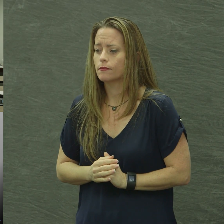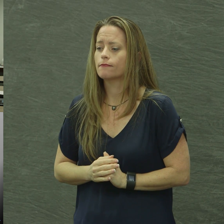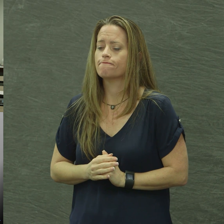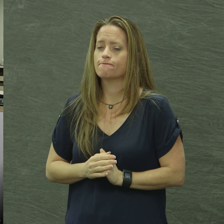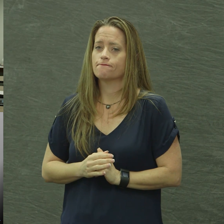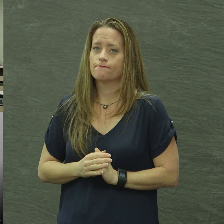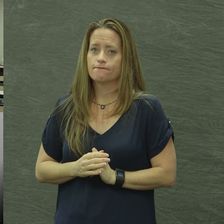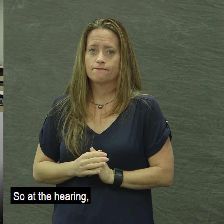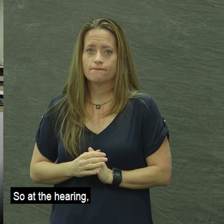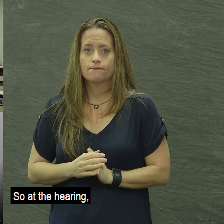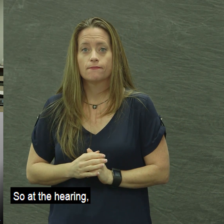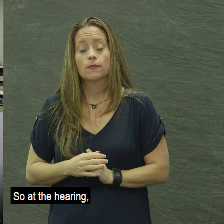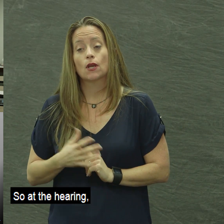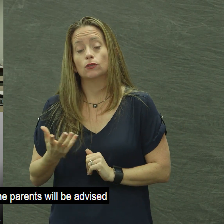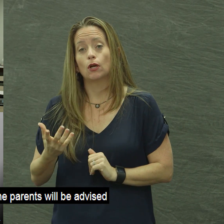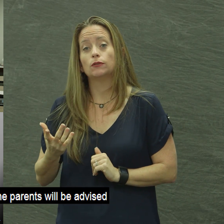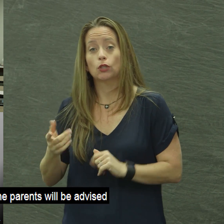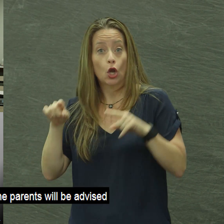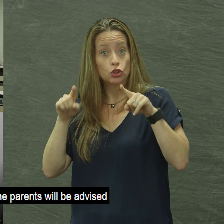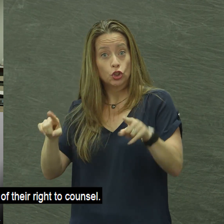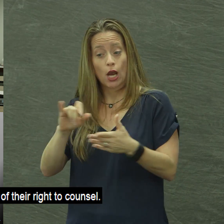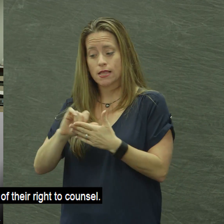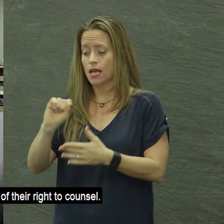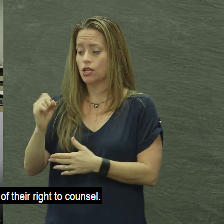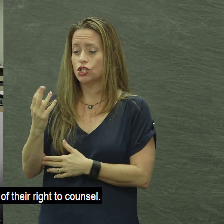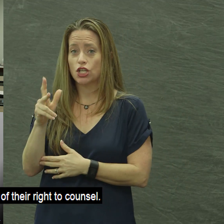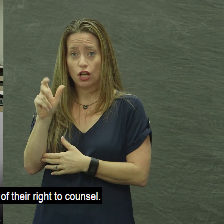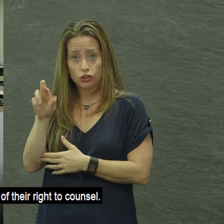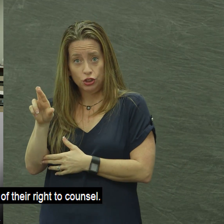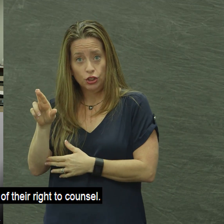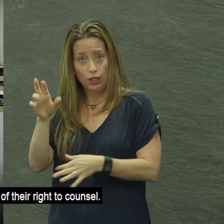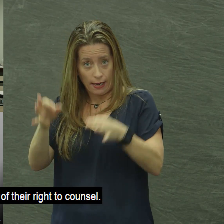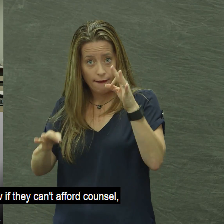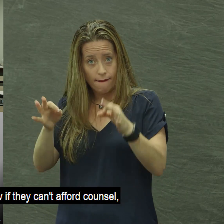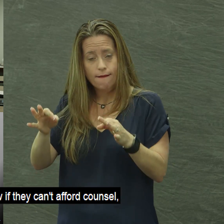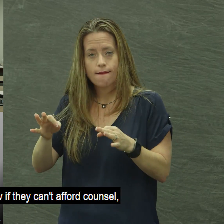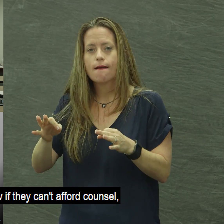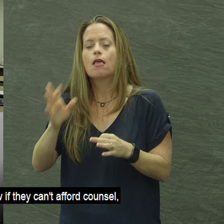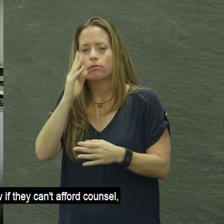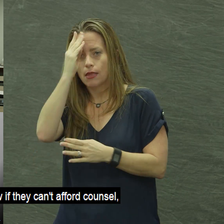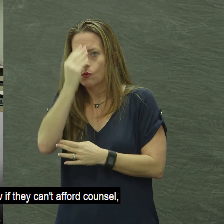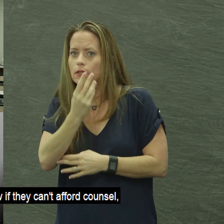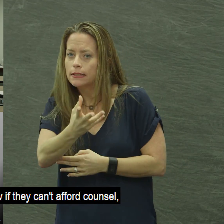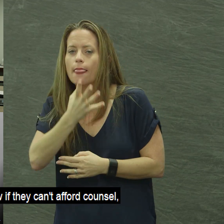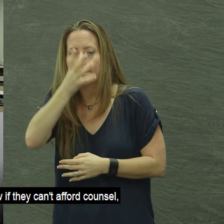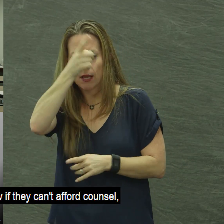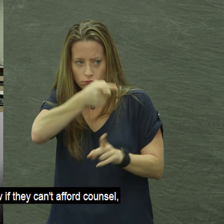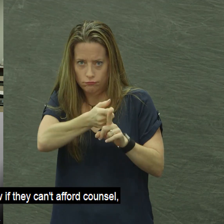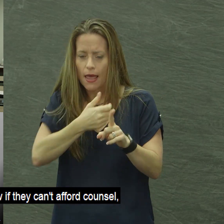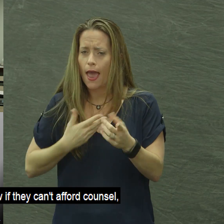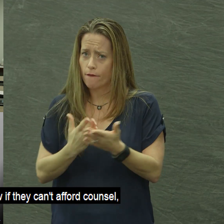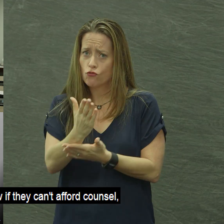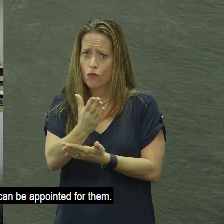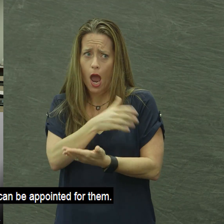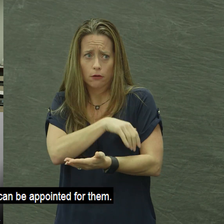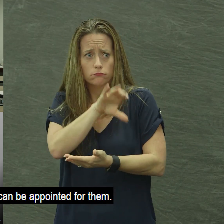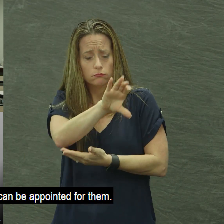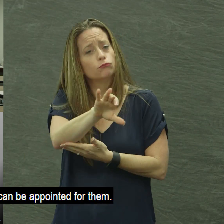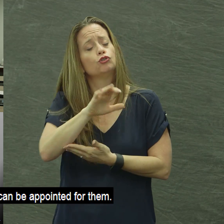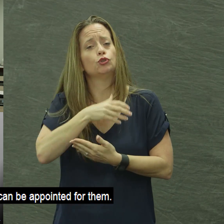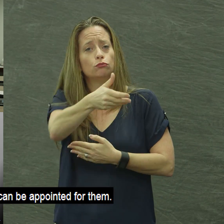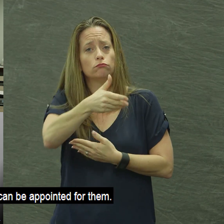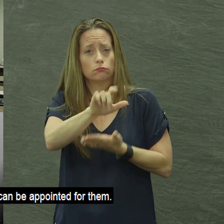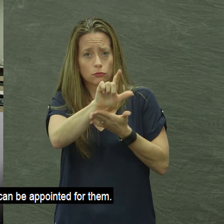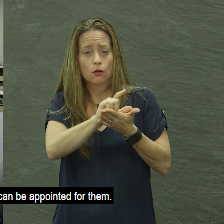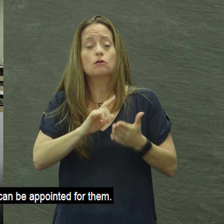Okay. So at the hearing, the parents will be advised of their right to counsel. Now, if they can't afford counsel, it can